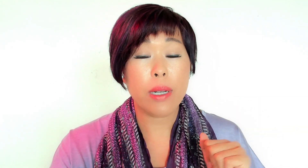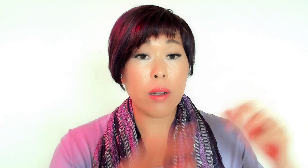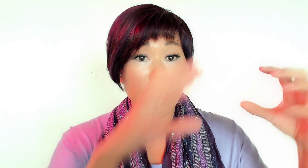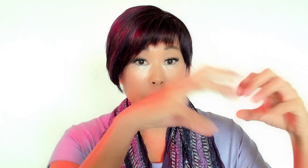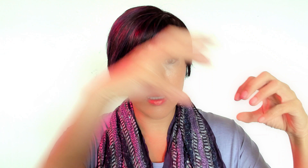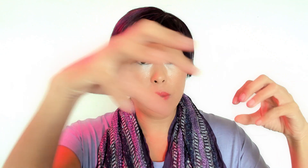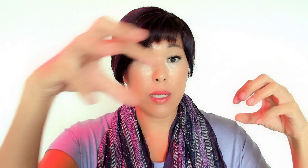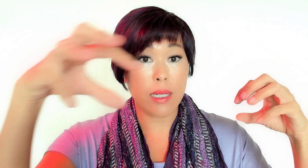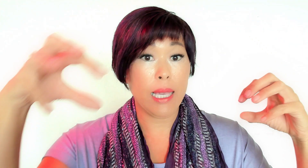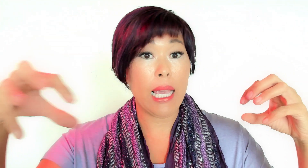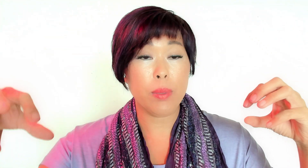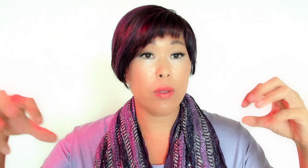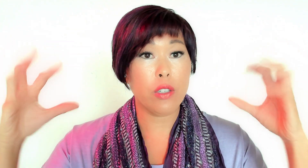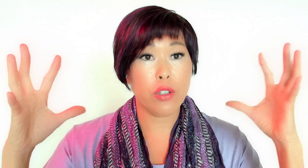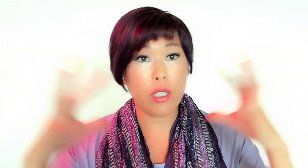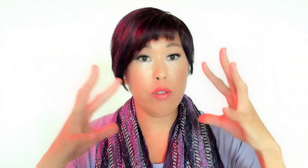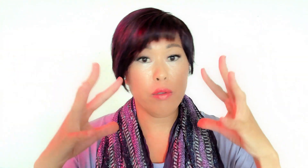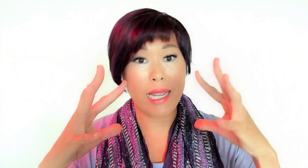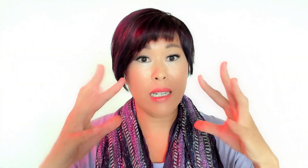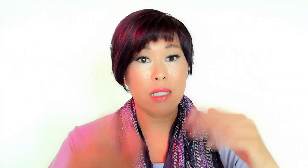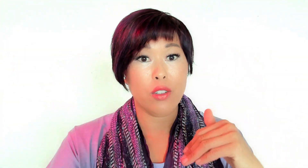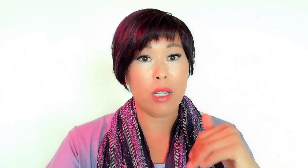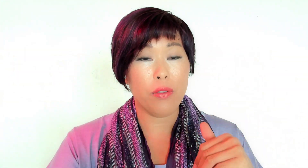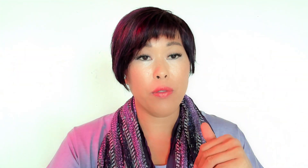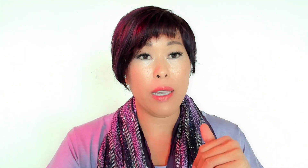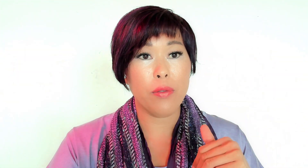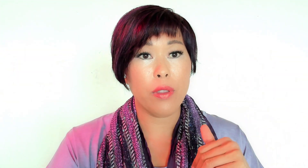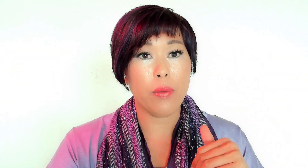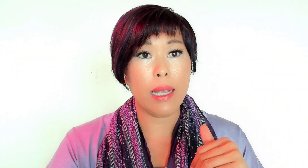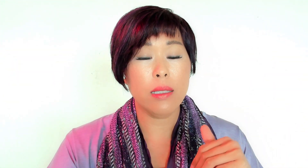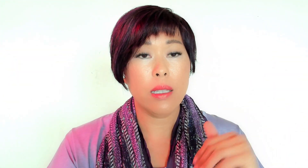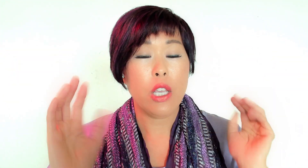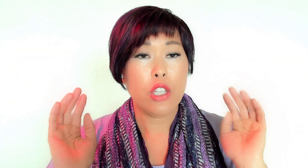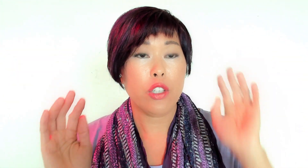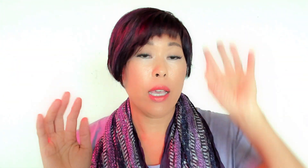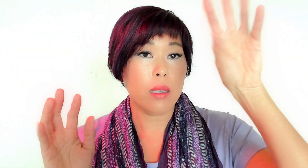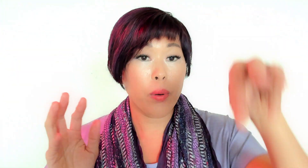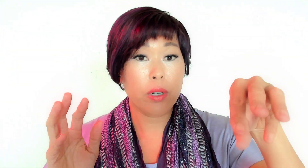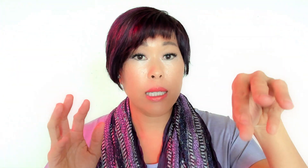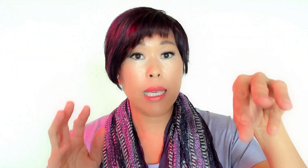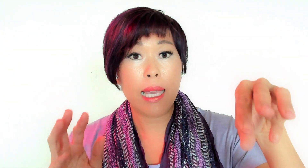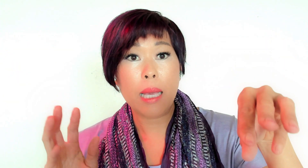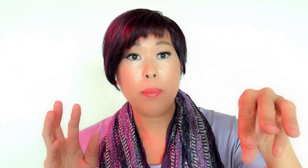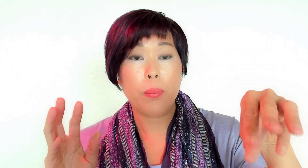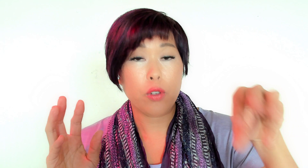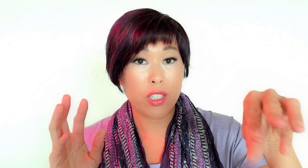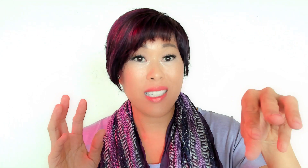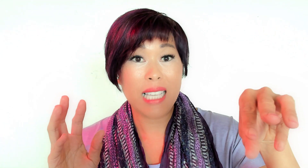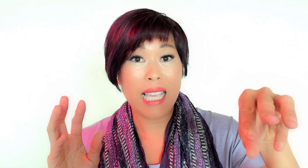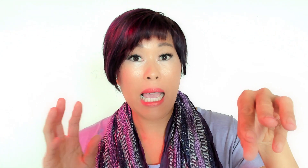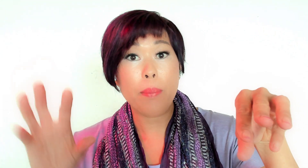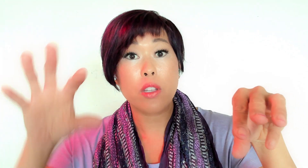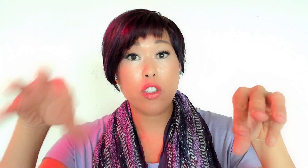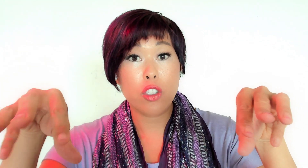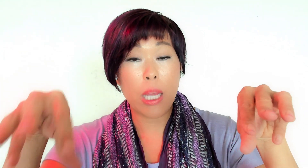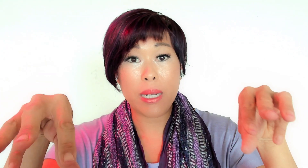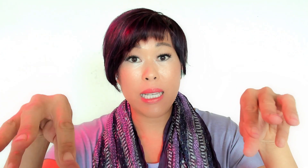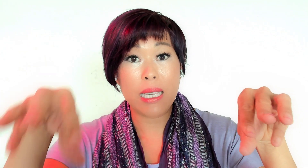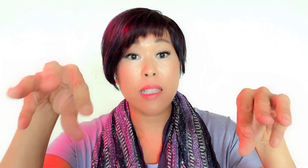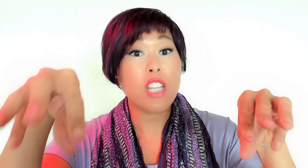all the slaves into camps so they couldn't unite and fight for their rights. So you had the Portuguese camp, the